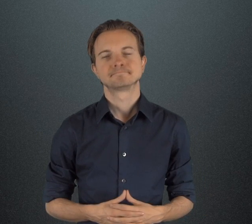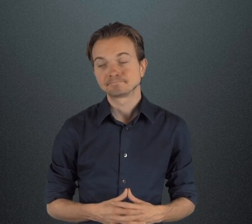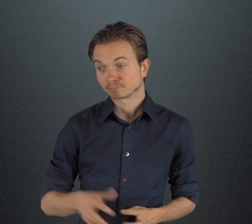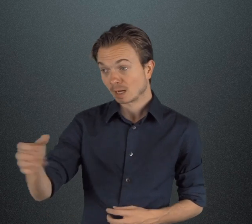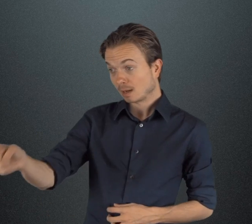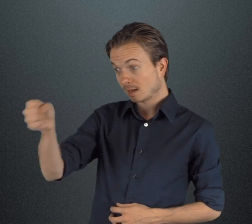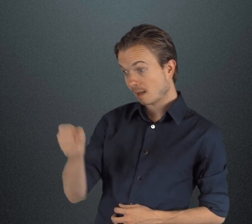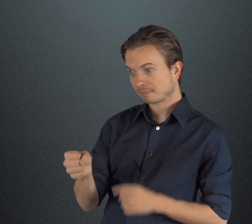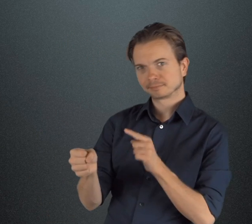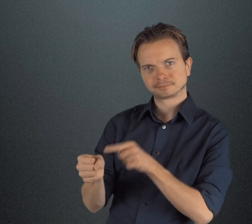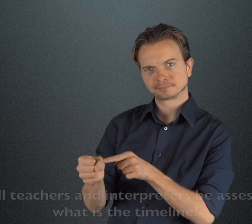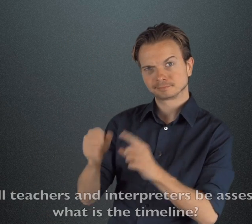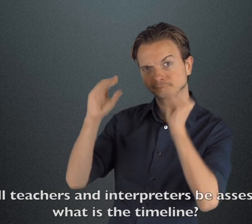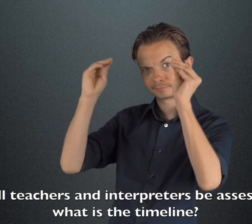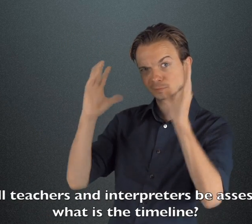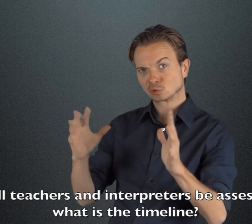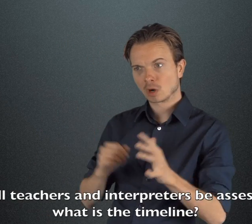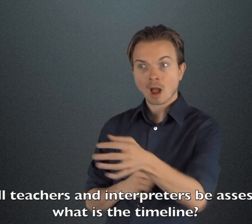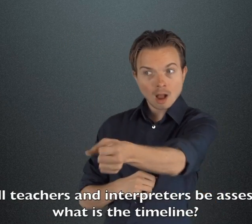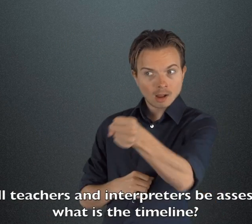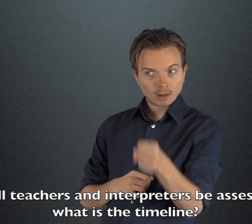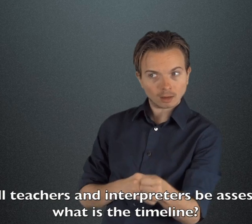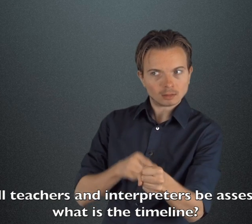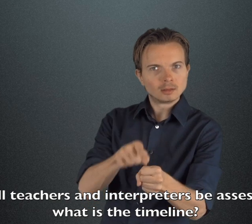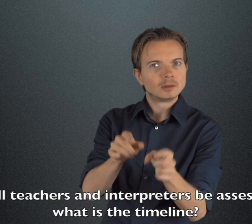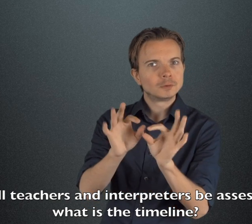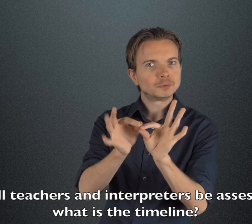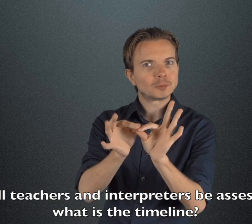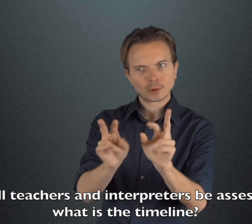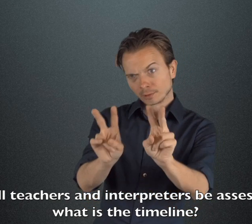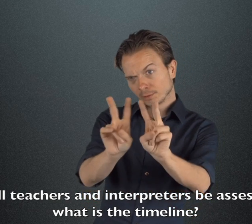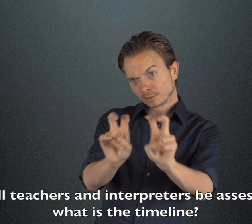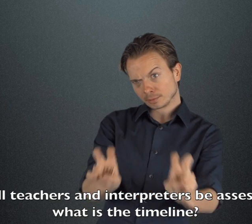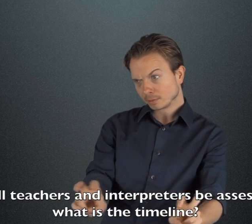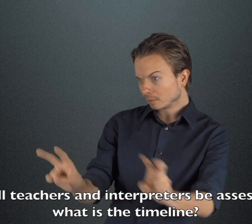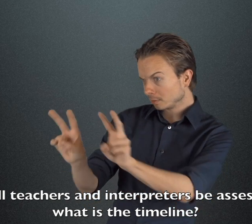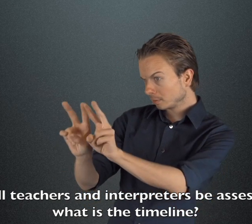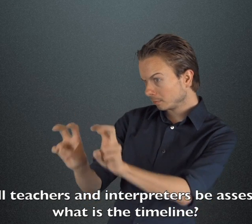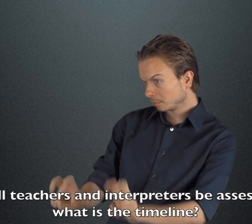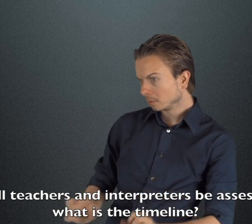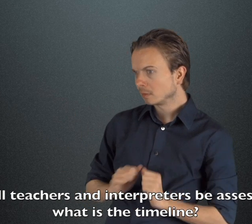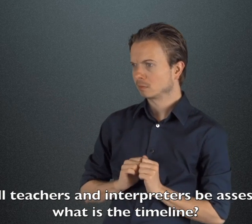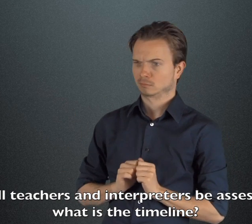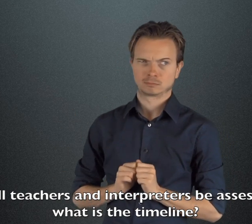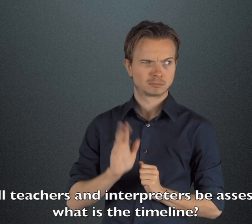How will teachers and interpreters be assessed, and what is the timeline?